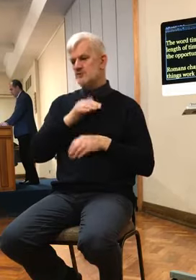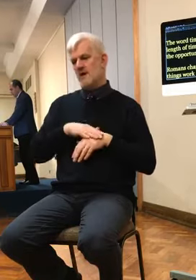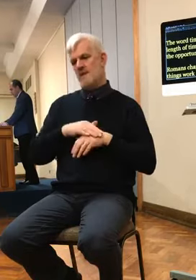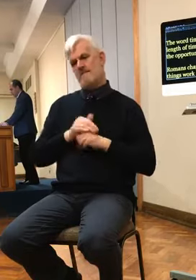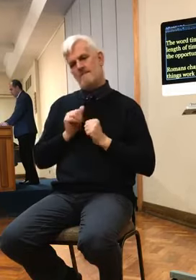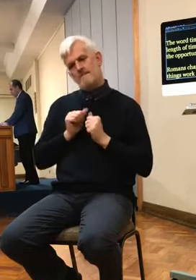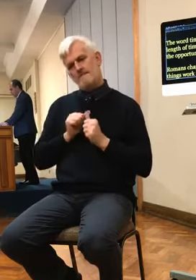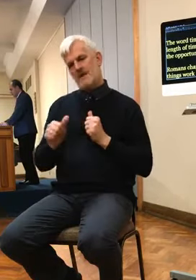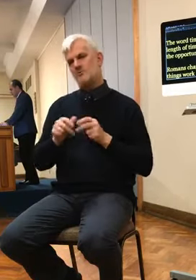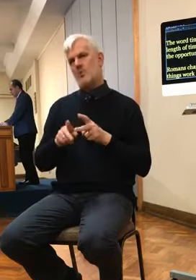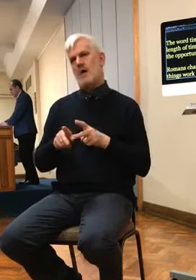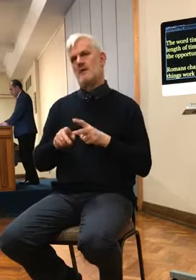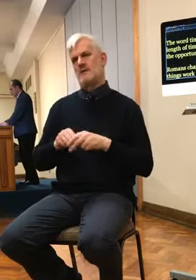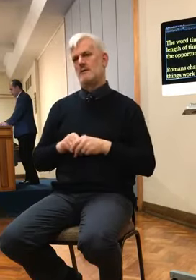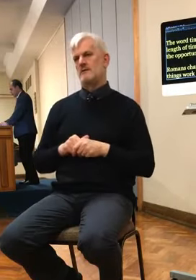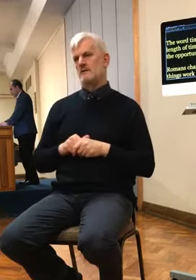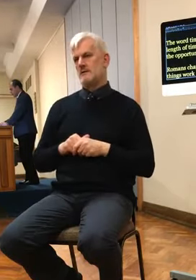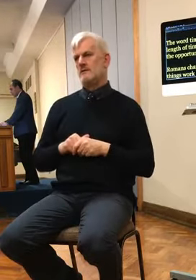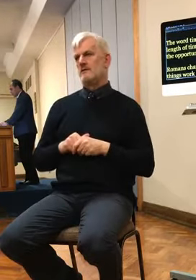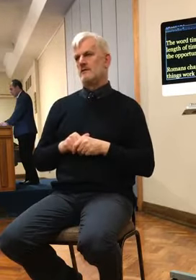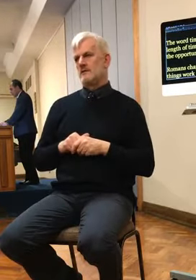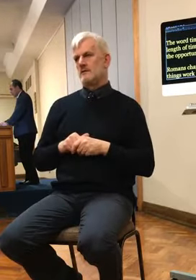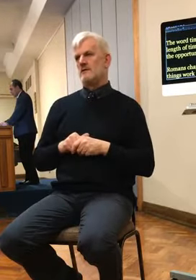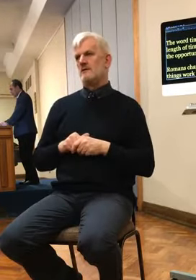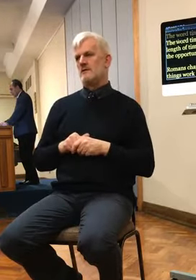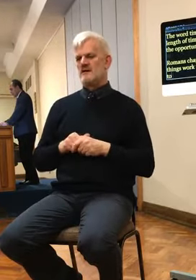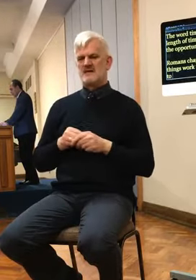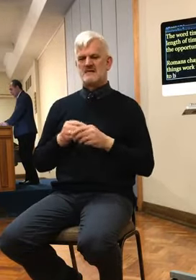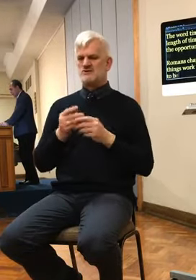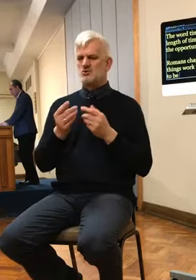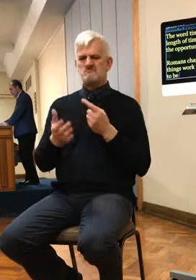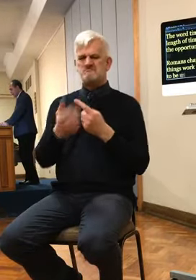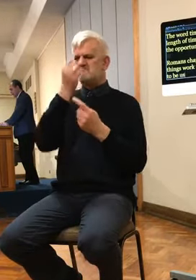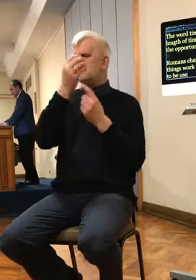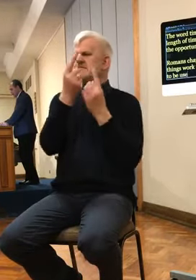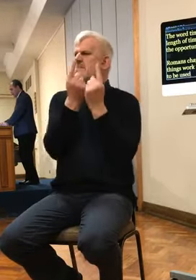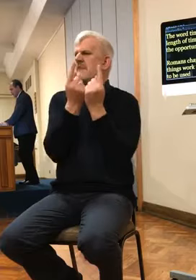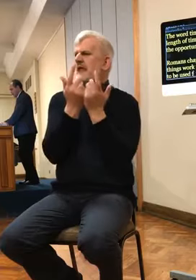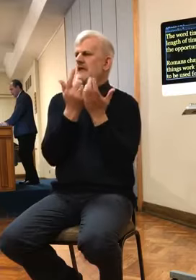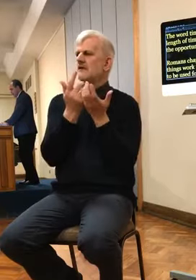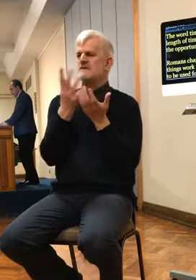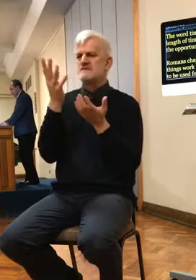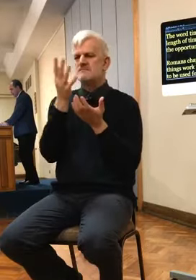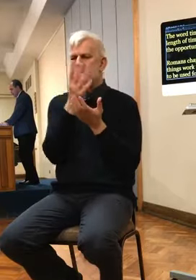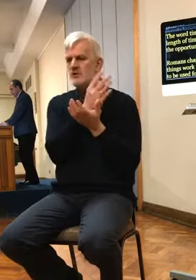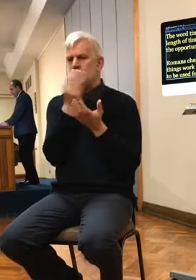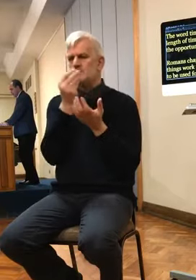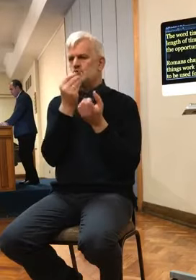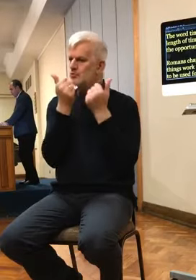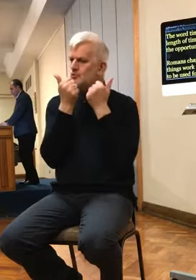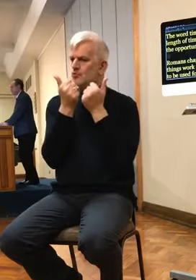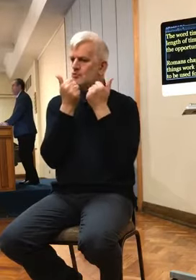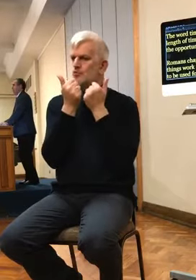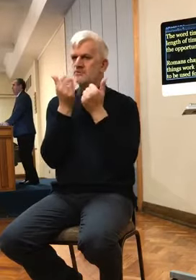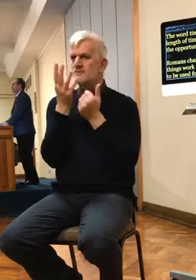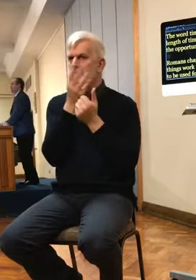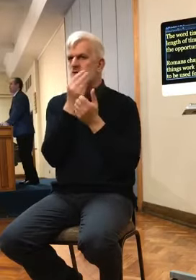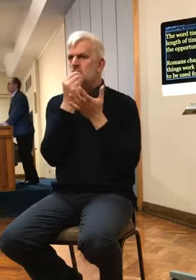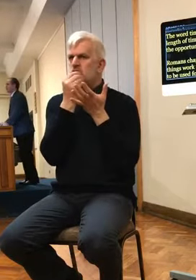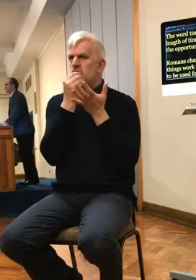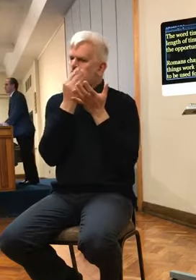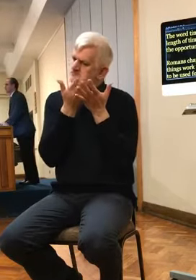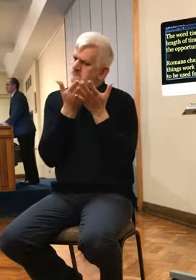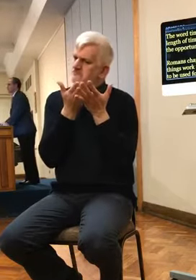time for something substantial, something solid, edifying, and giving glory to God. My